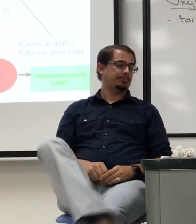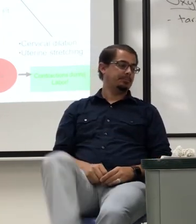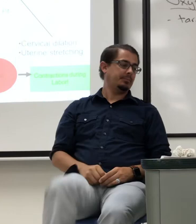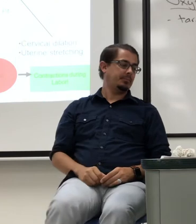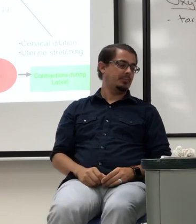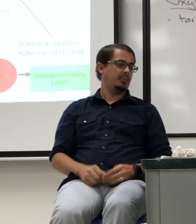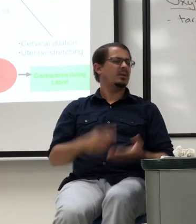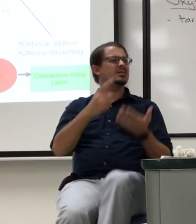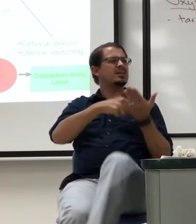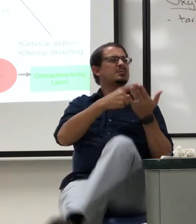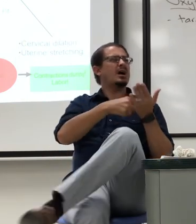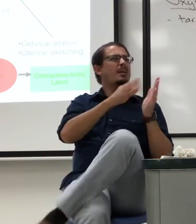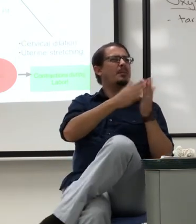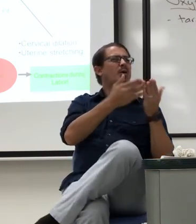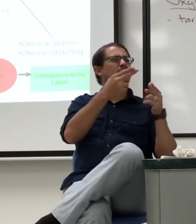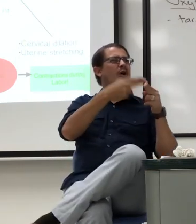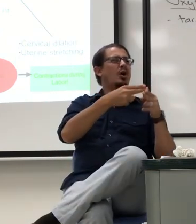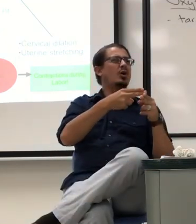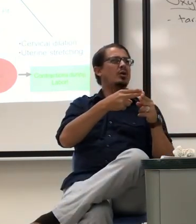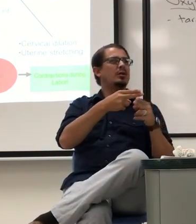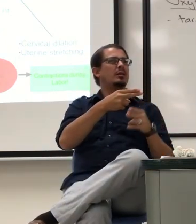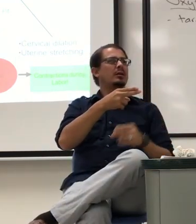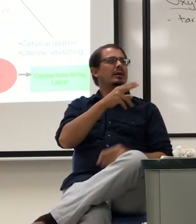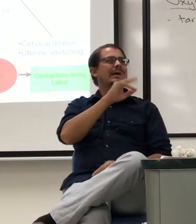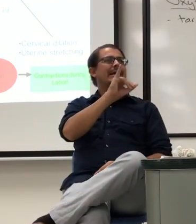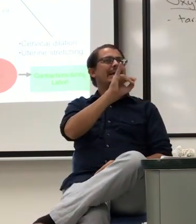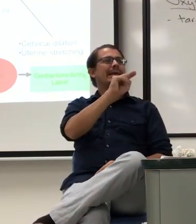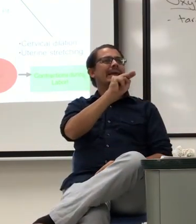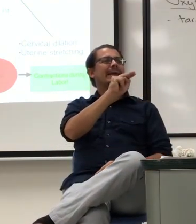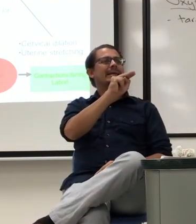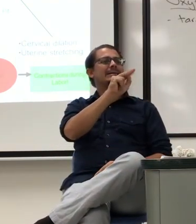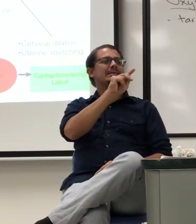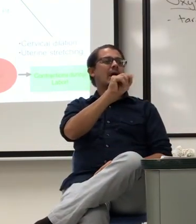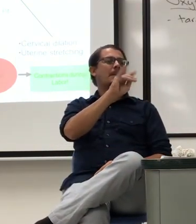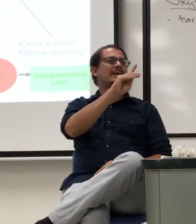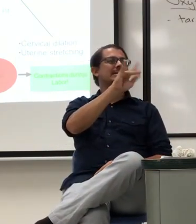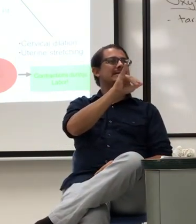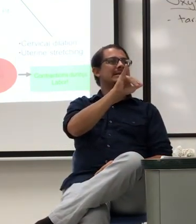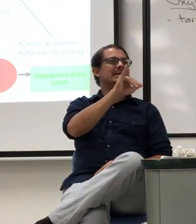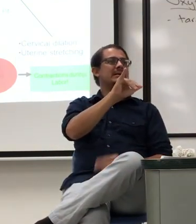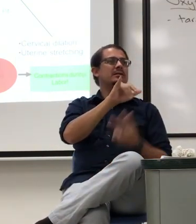Sometimes books have called this the intimacy hormone for that reason.